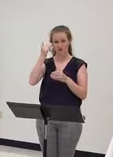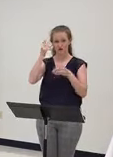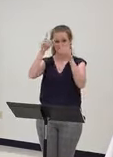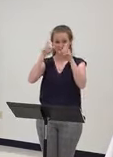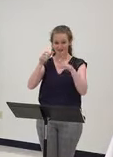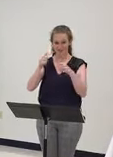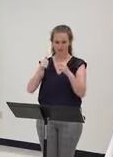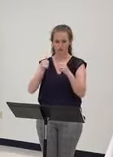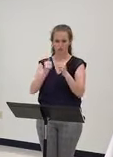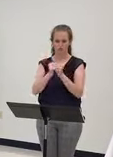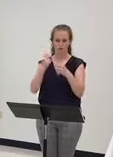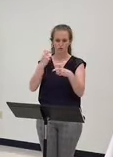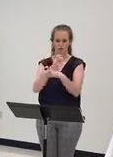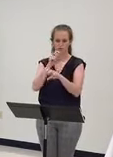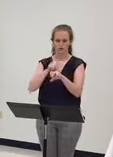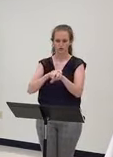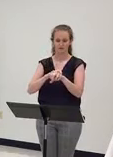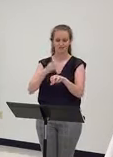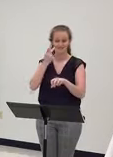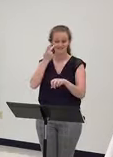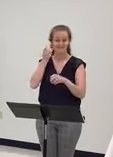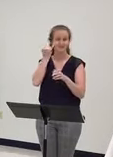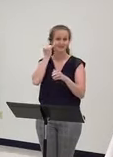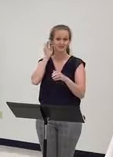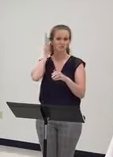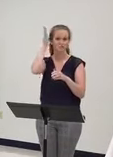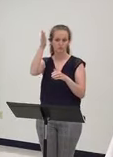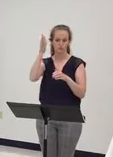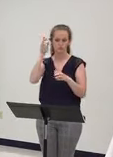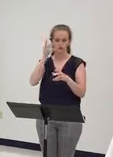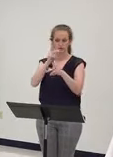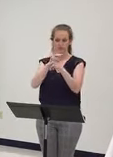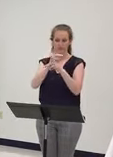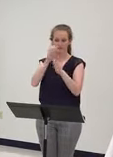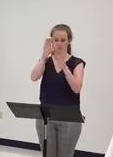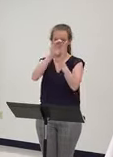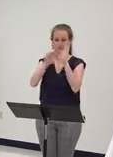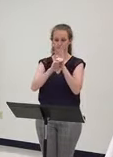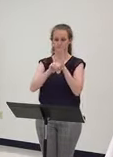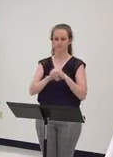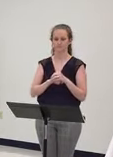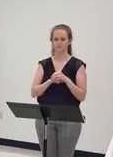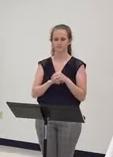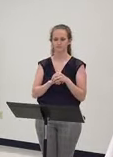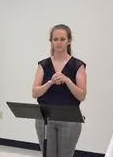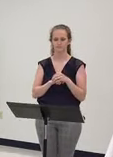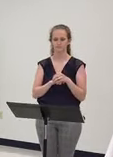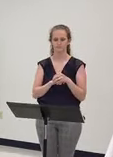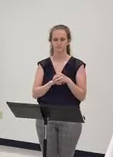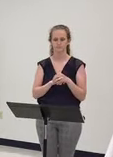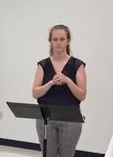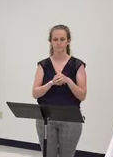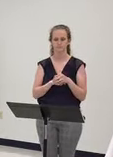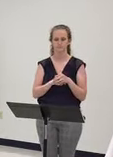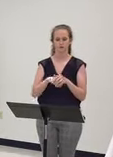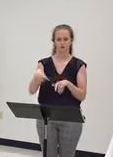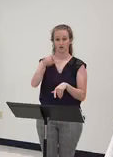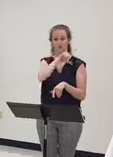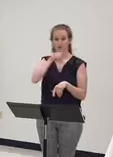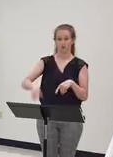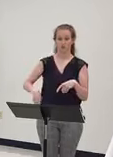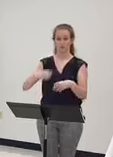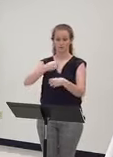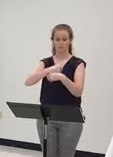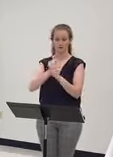by affliction and find out whether or not it was your intention to keep his commandments.